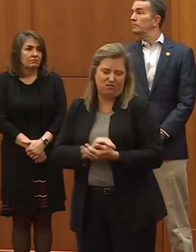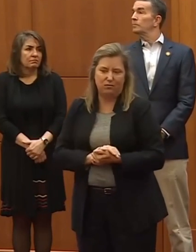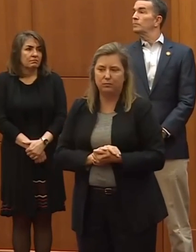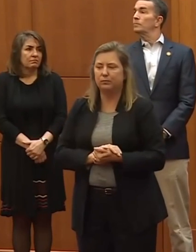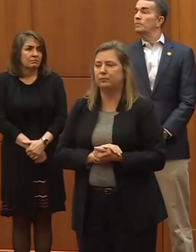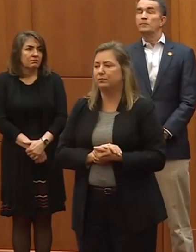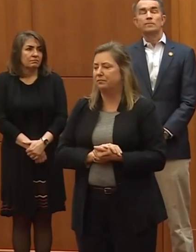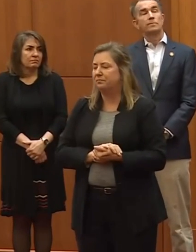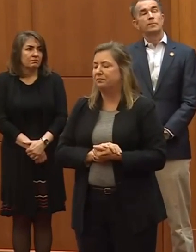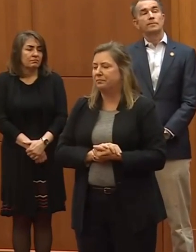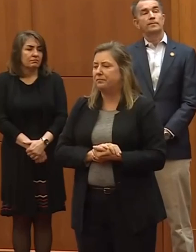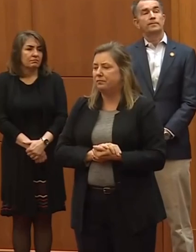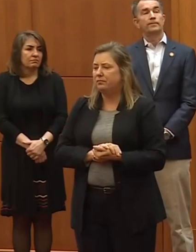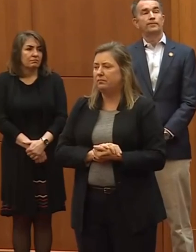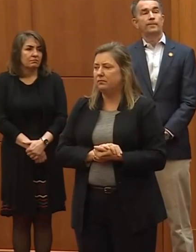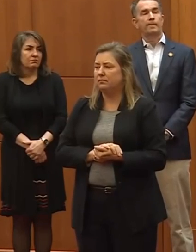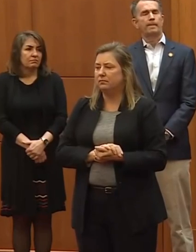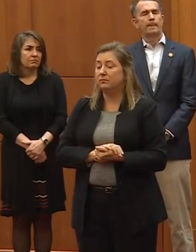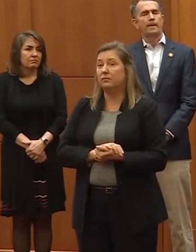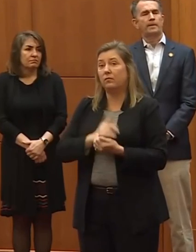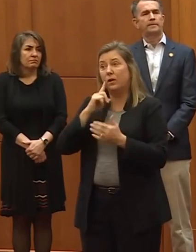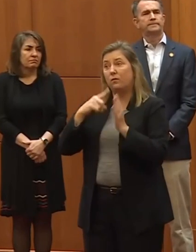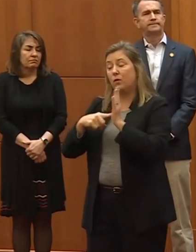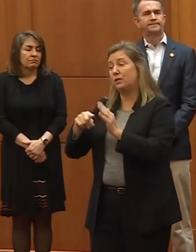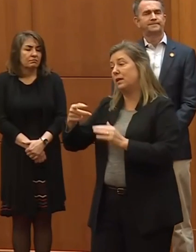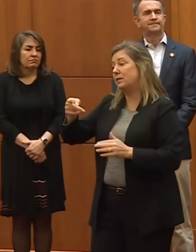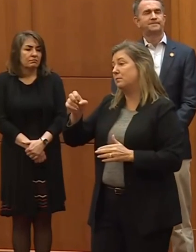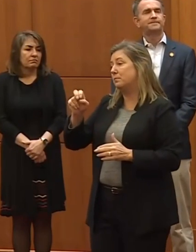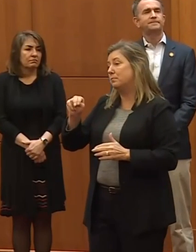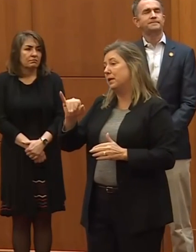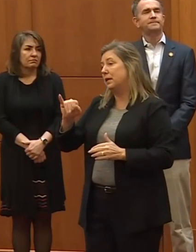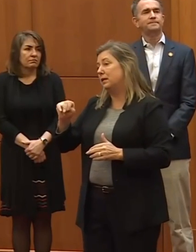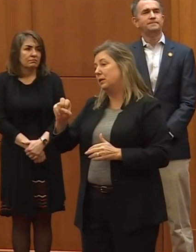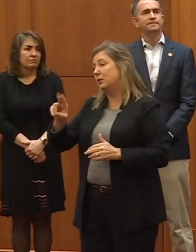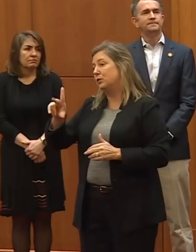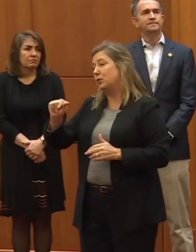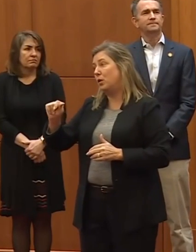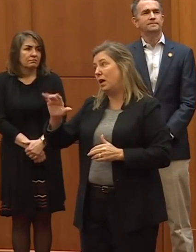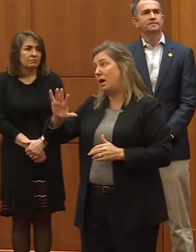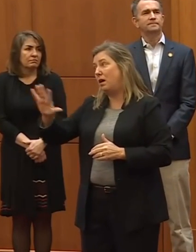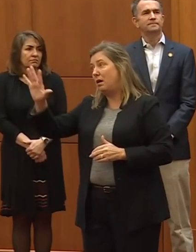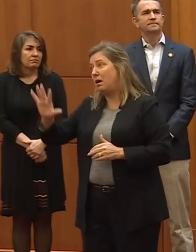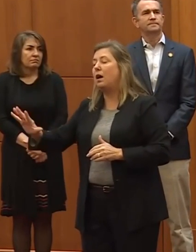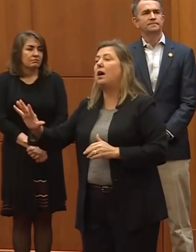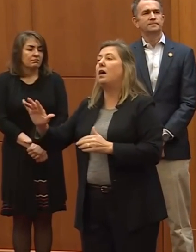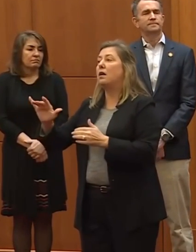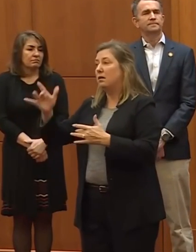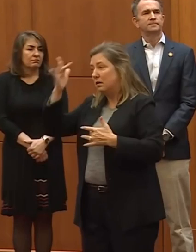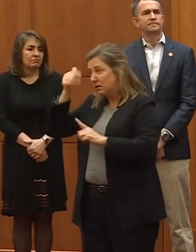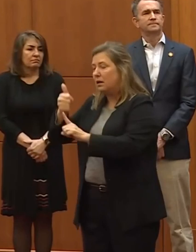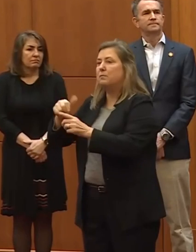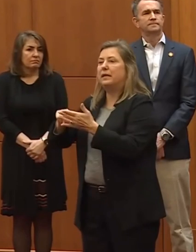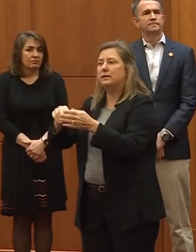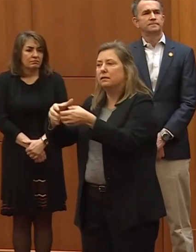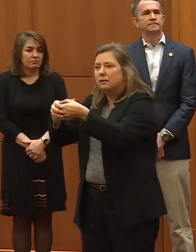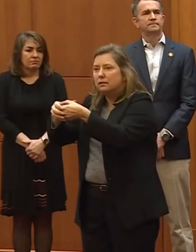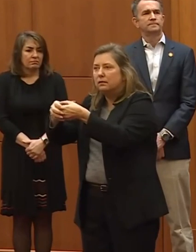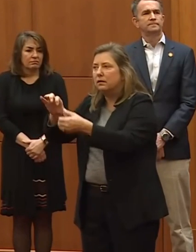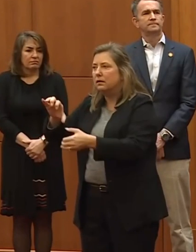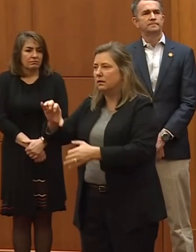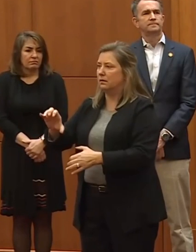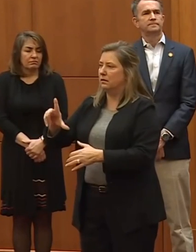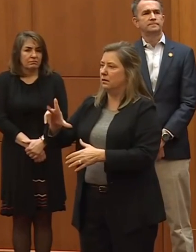Some local transmission, such as in the Peninsula Health District, has resulted in clusters of illness, which reinforces